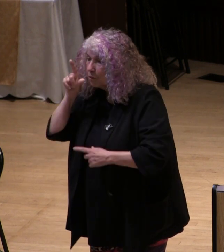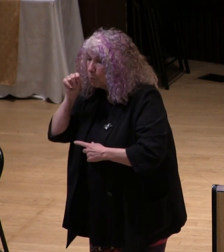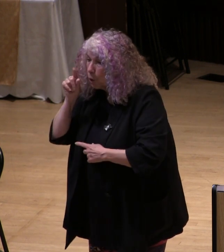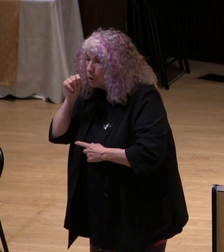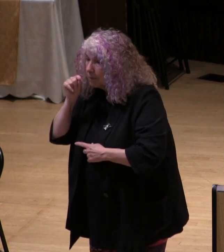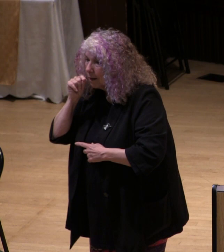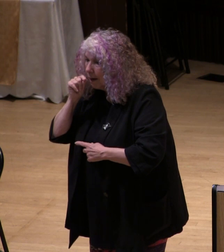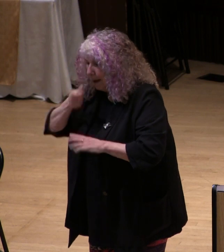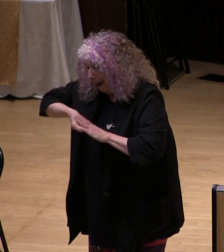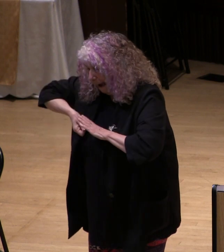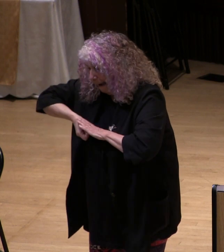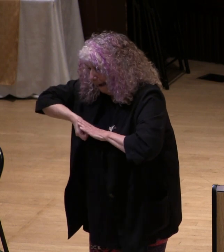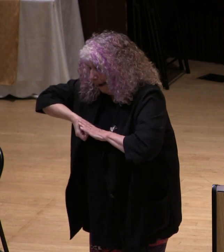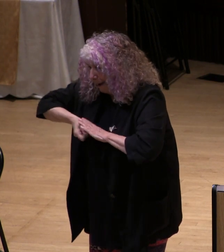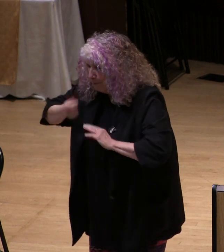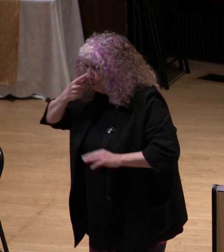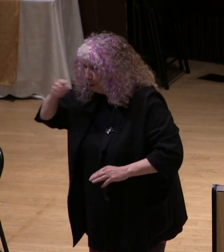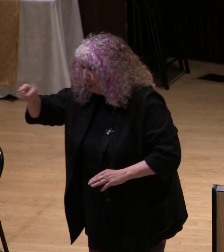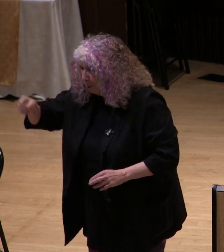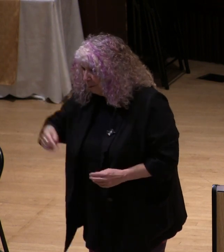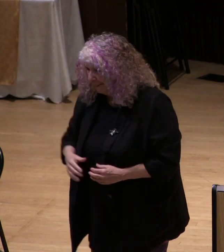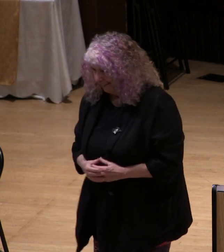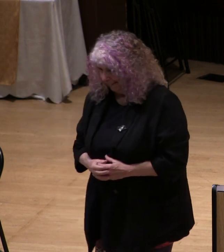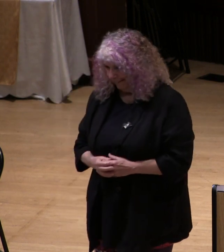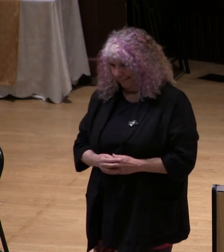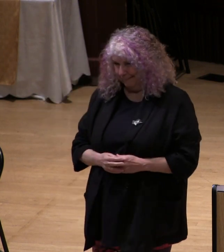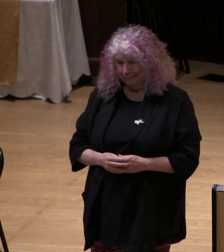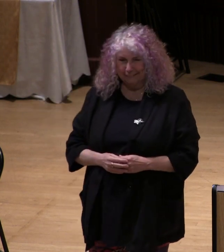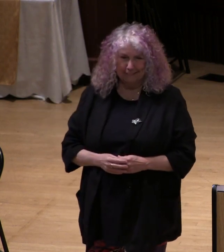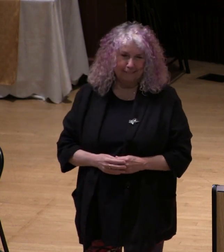that I've smuggled in for you."